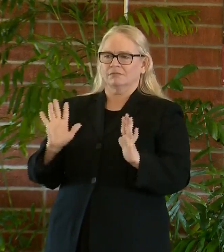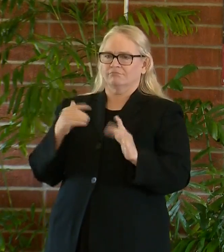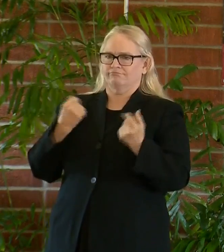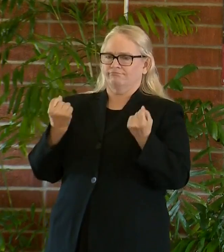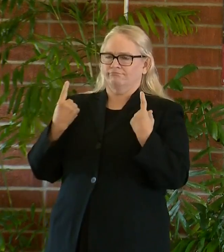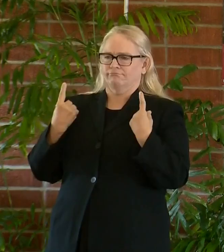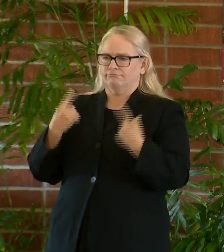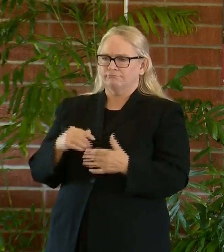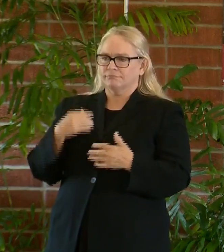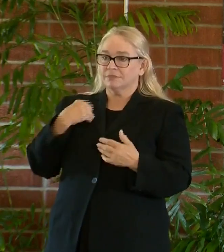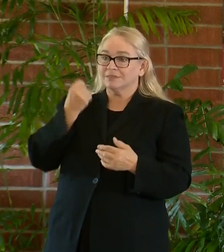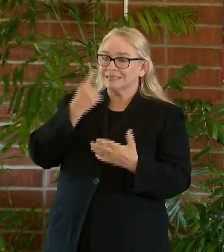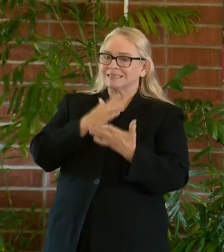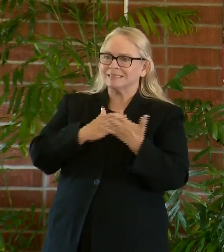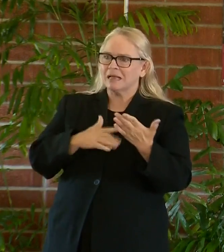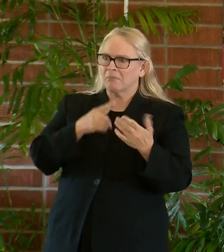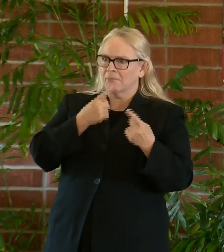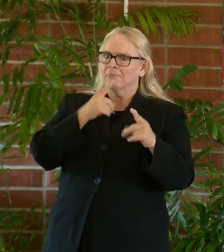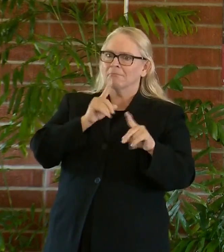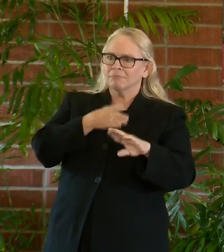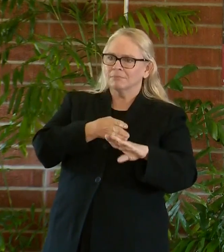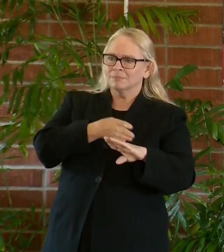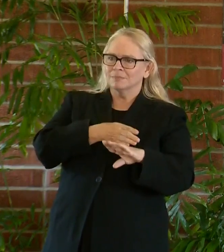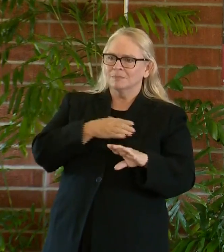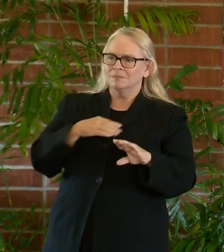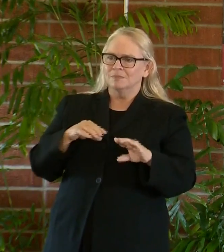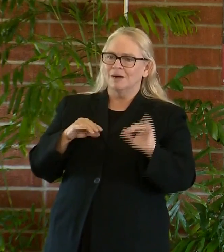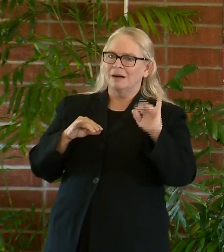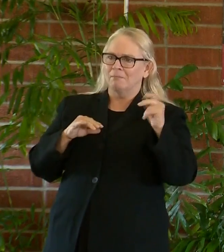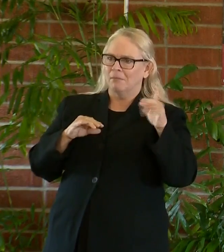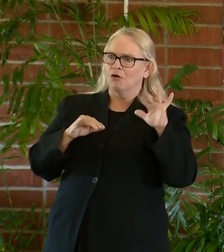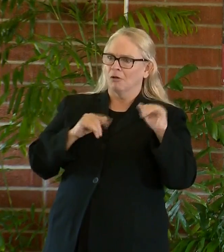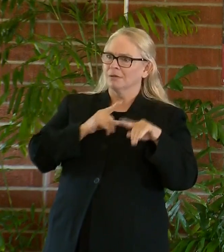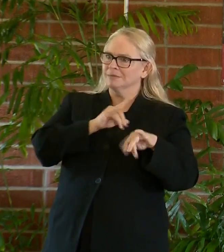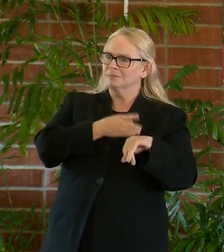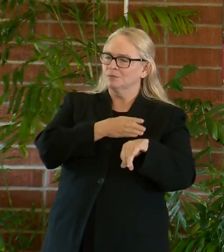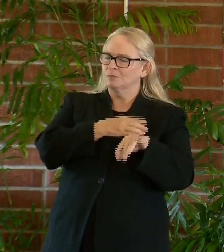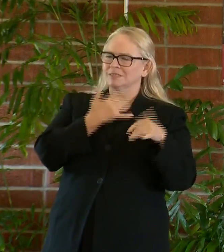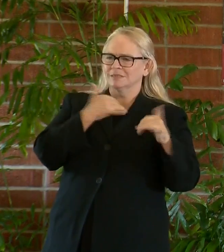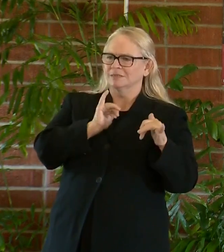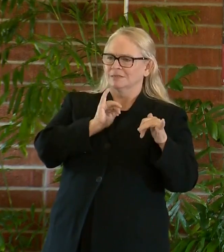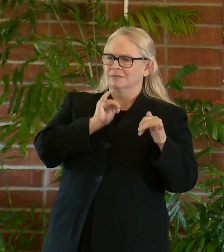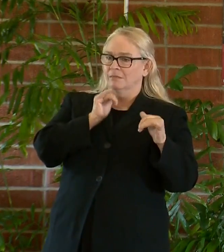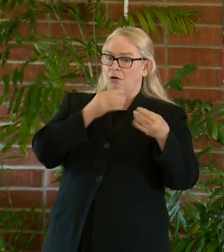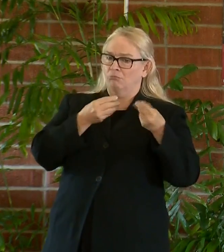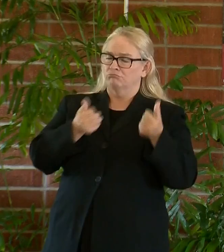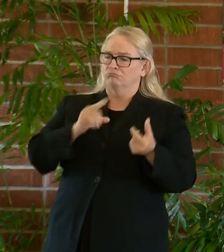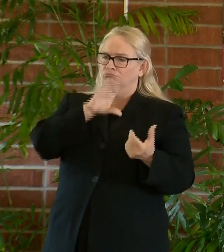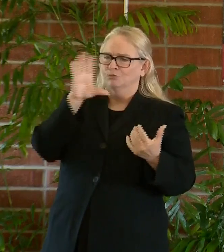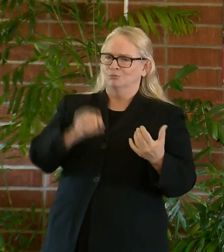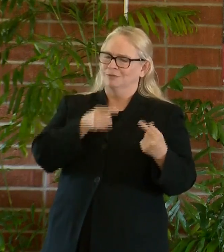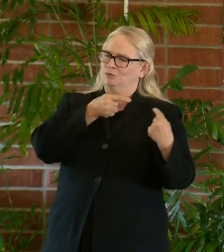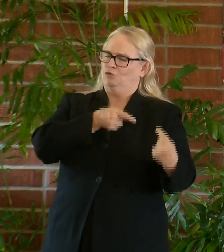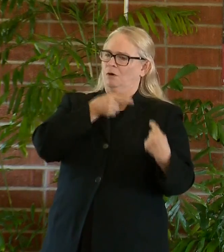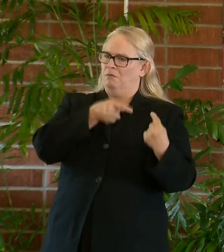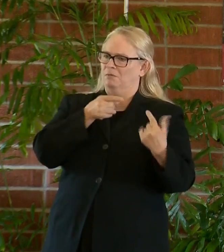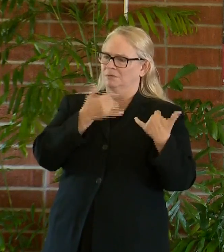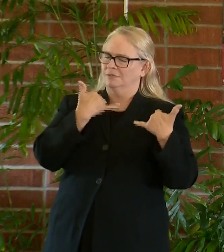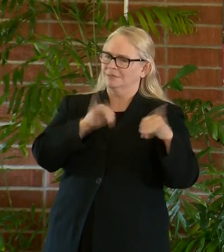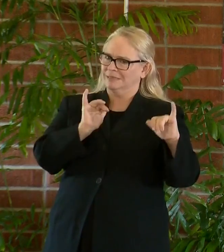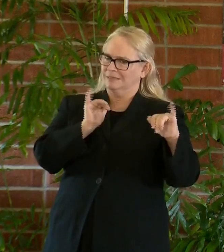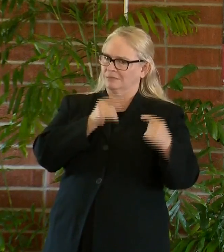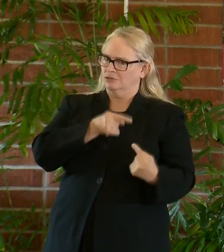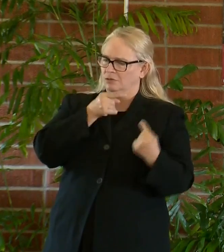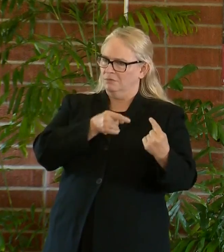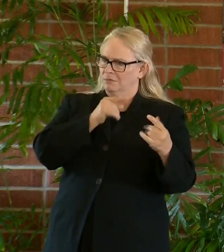progress, significant progress in Imperial County, we still have a lot of work to do in that county as well. So that's